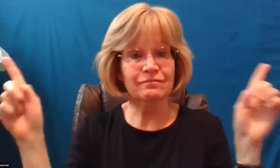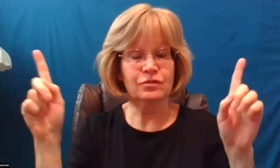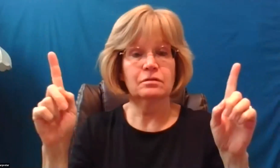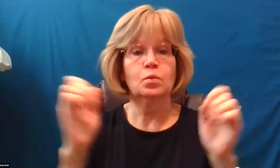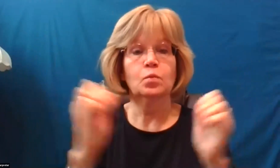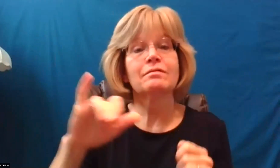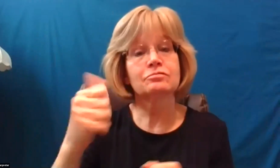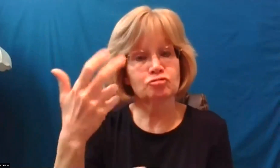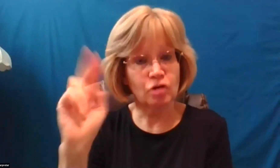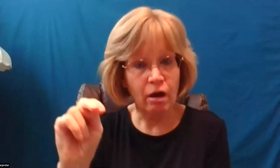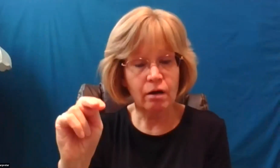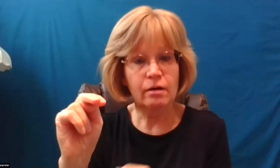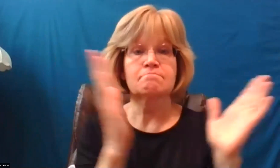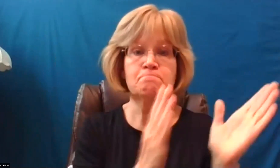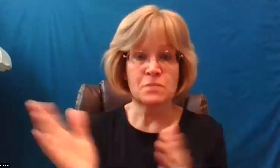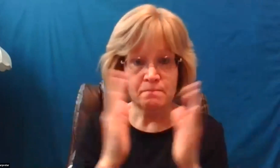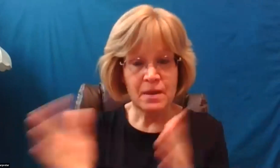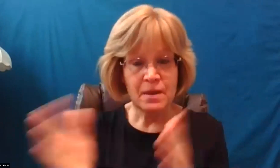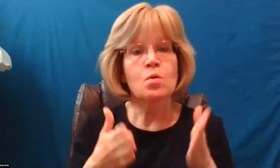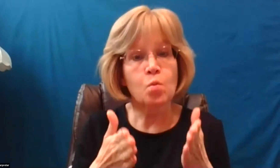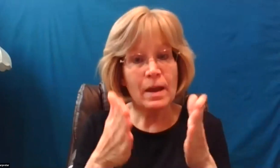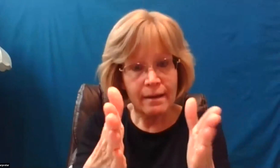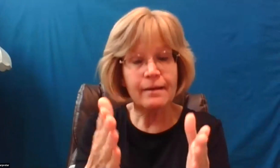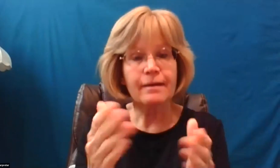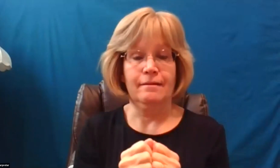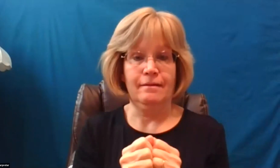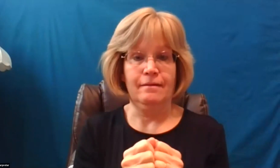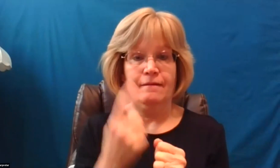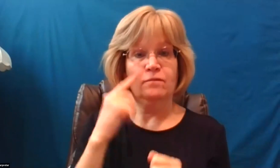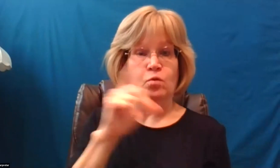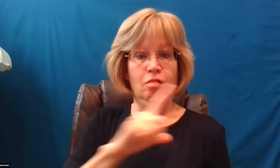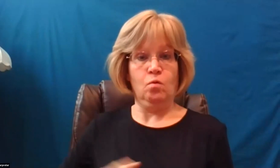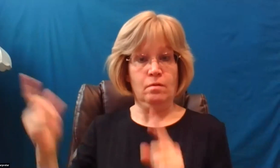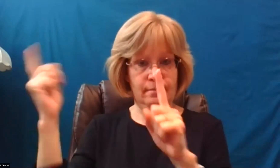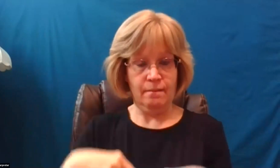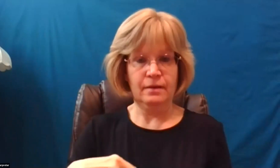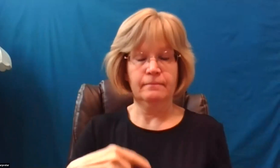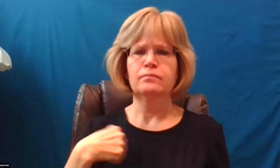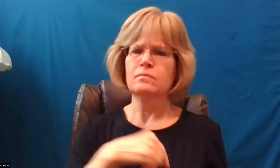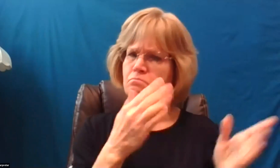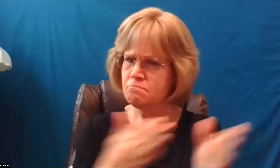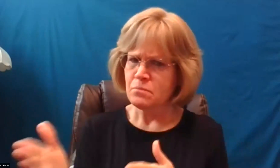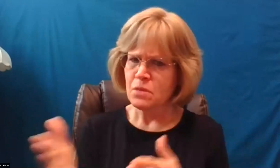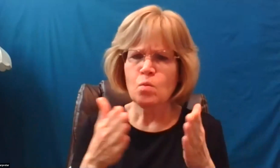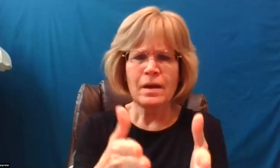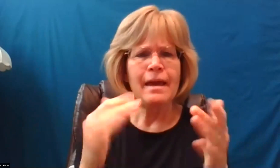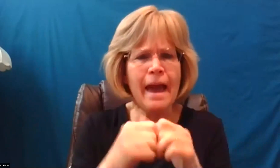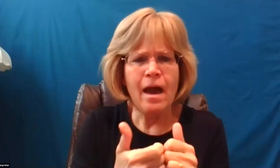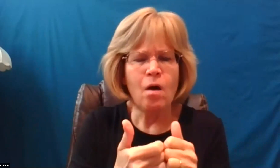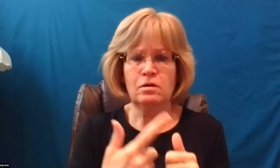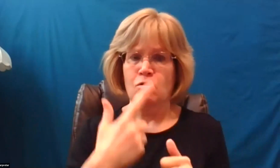way. So how can we prepare the way? What is it that we can do? I don't think we're gonna roll out a red